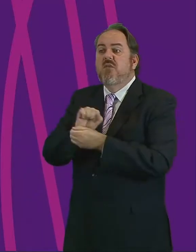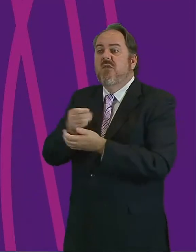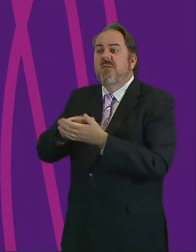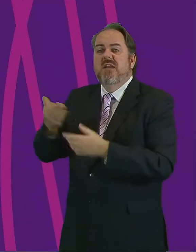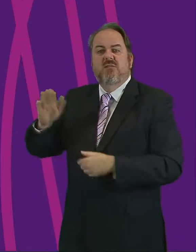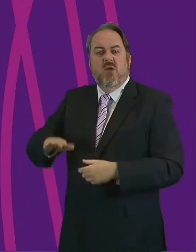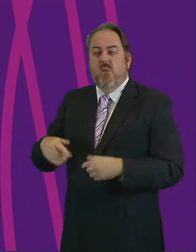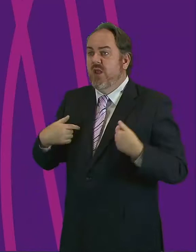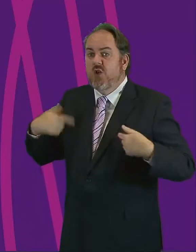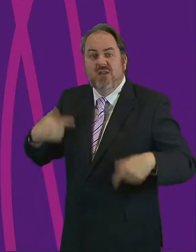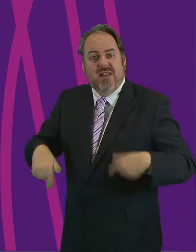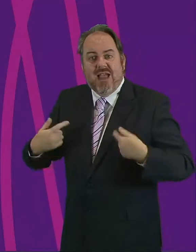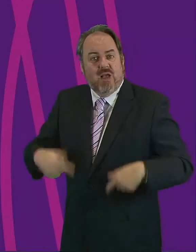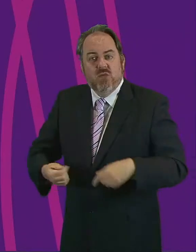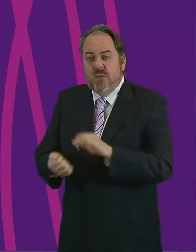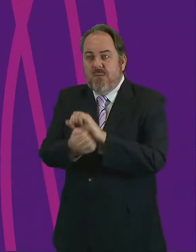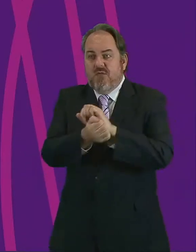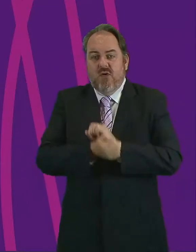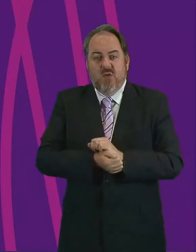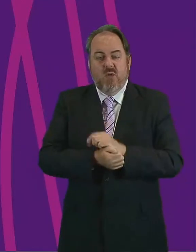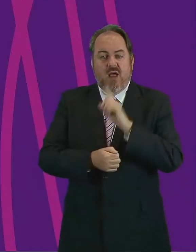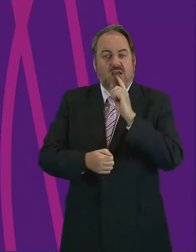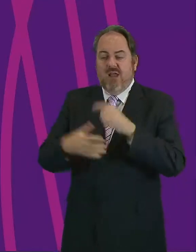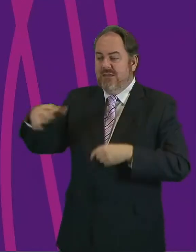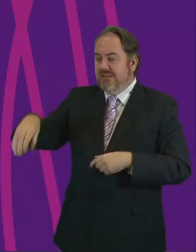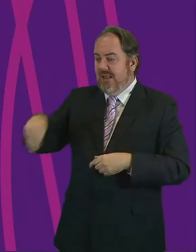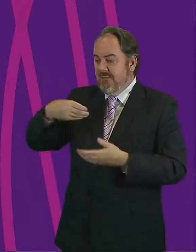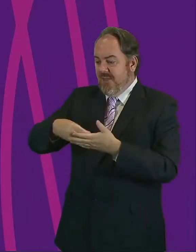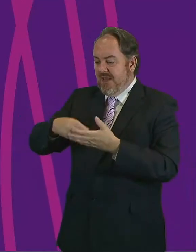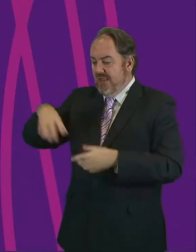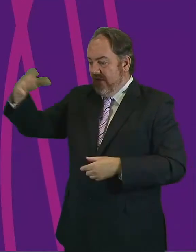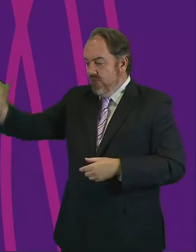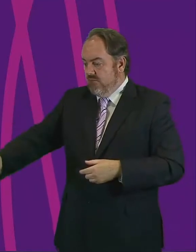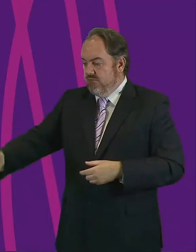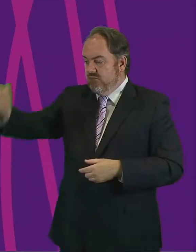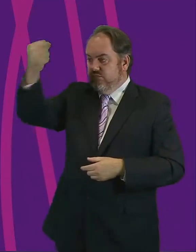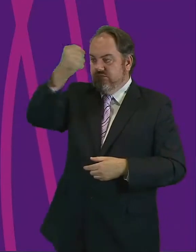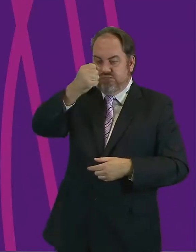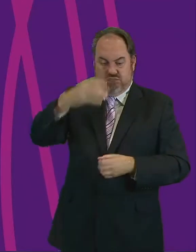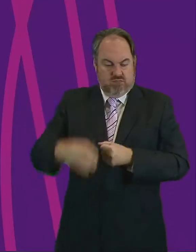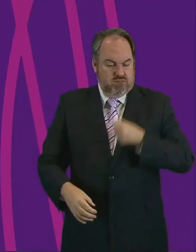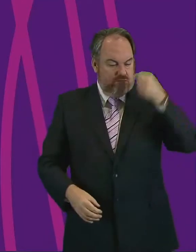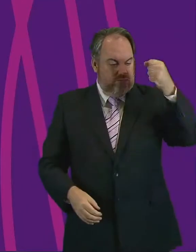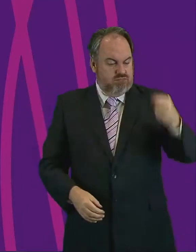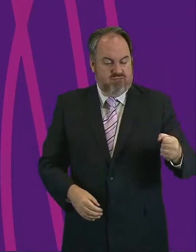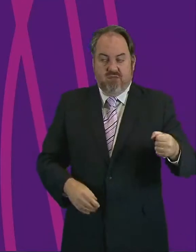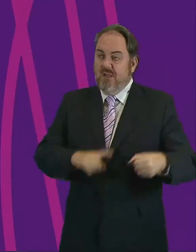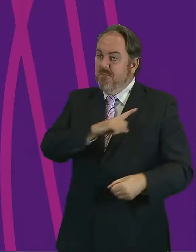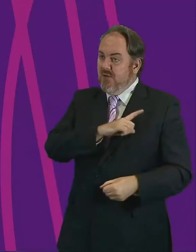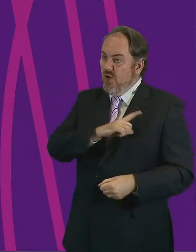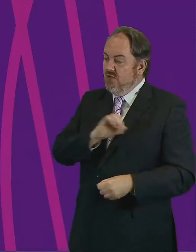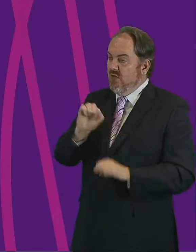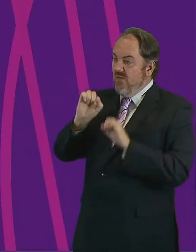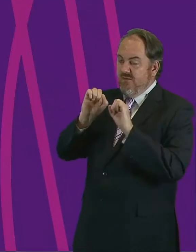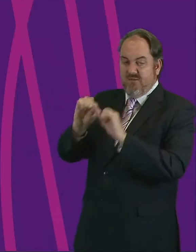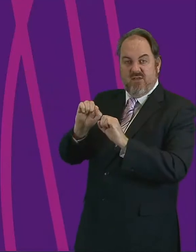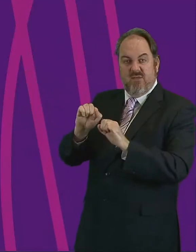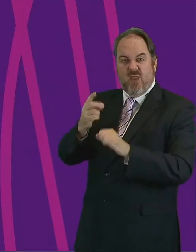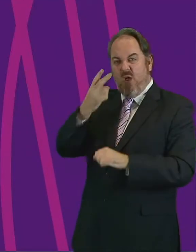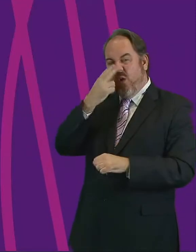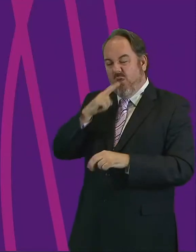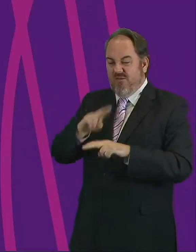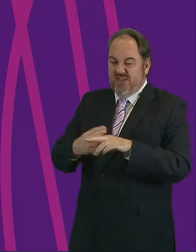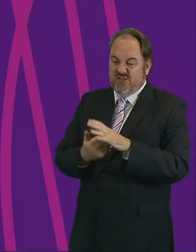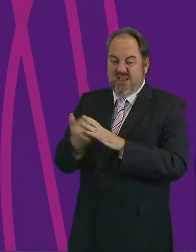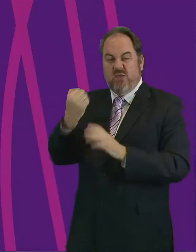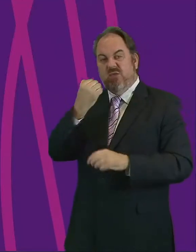grants, and I cannot recycle money from one part of my budget to the other because of arcane fiscal rules. And so that is the problem here. For all